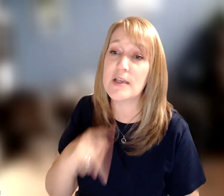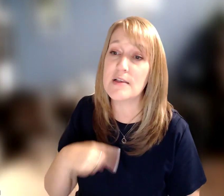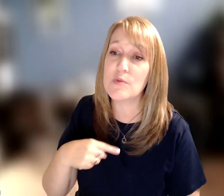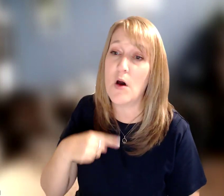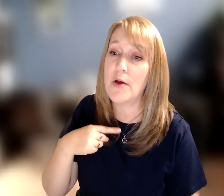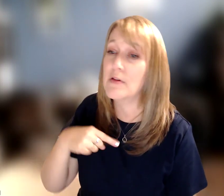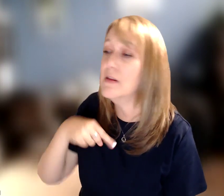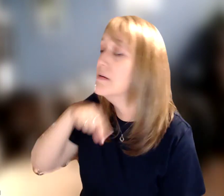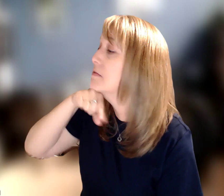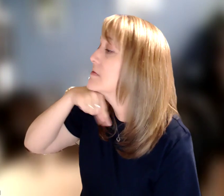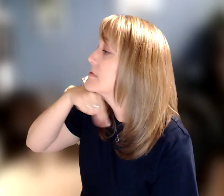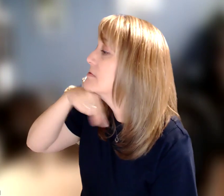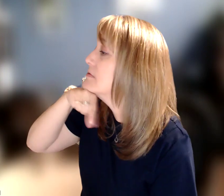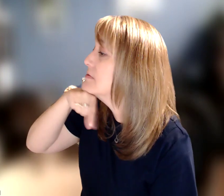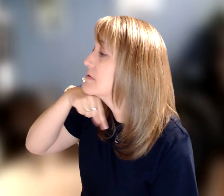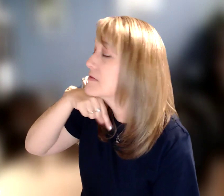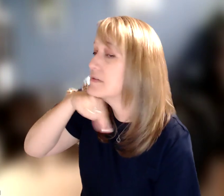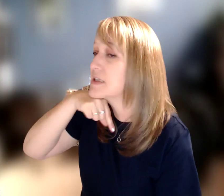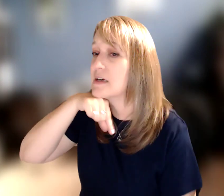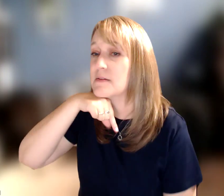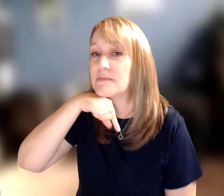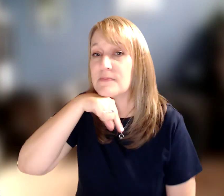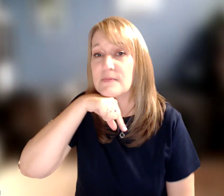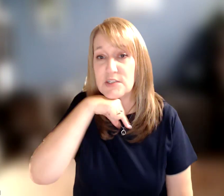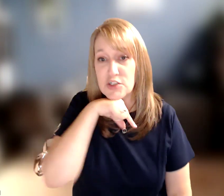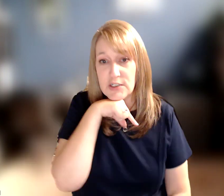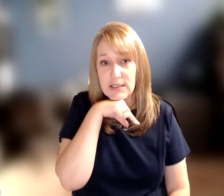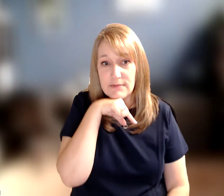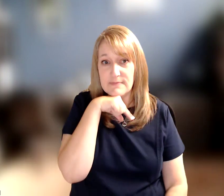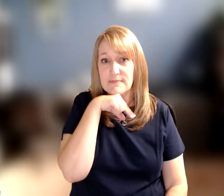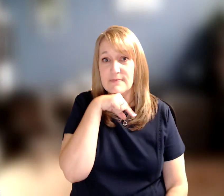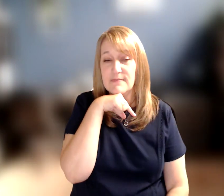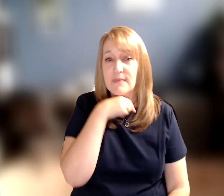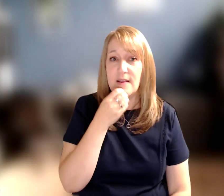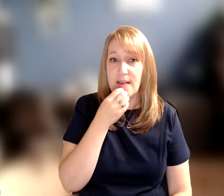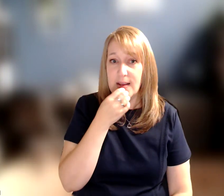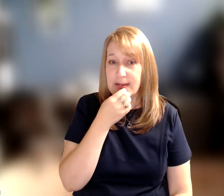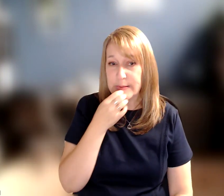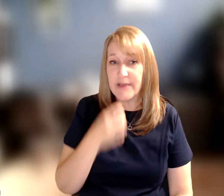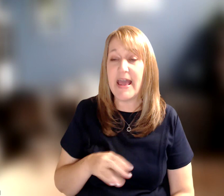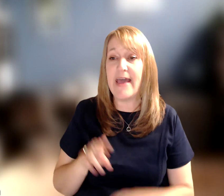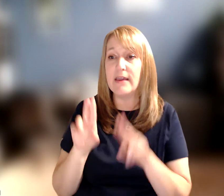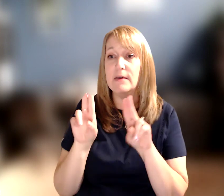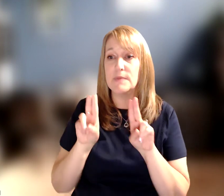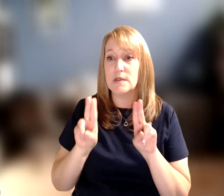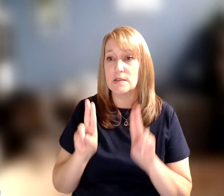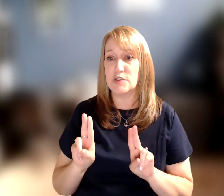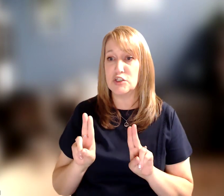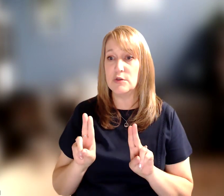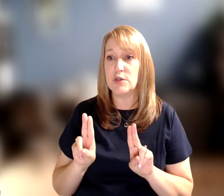turkey's waddle, like that. That's turkey. Next, we have egg. So it's two U